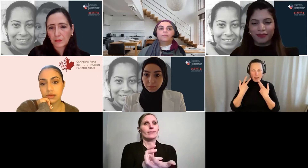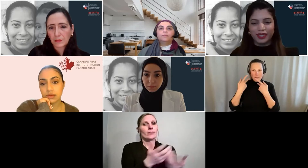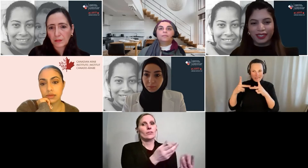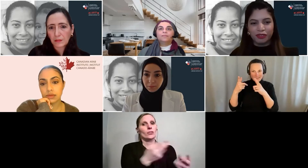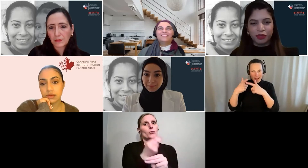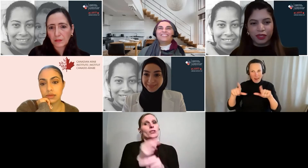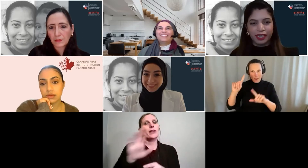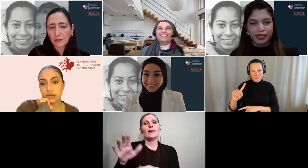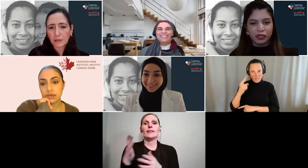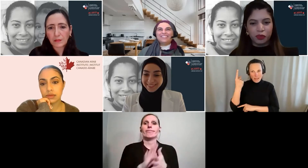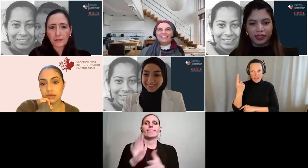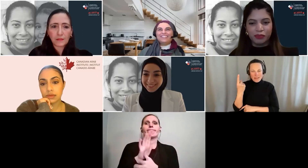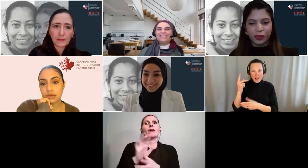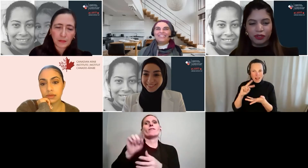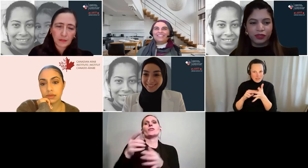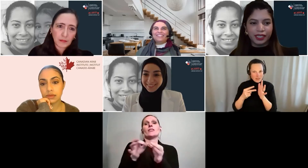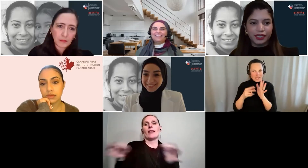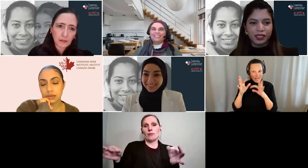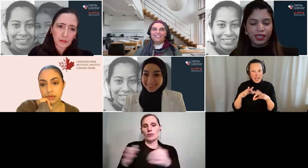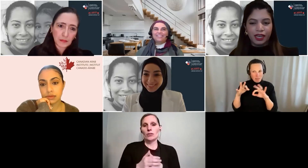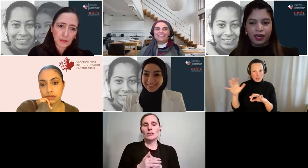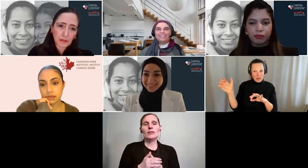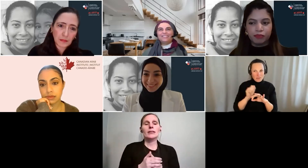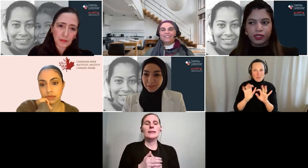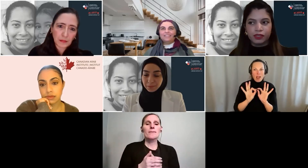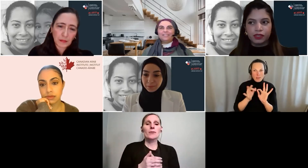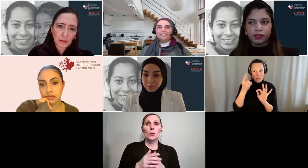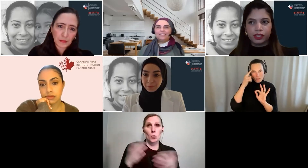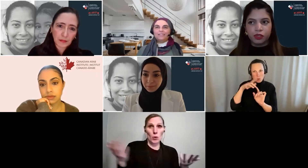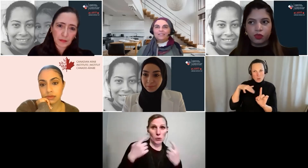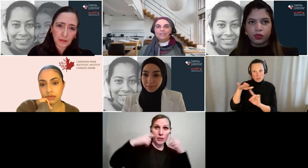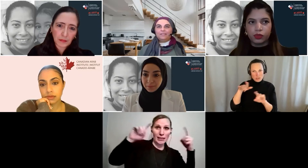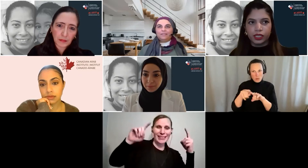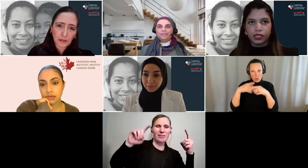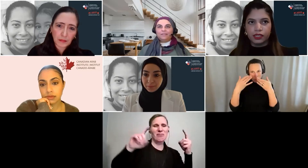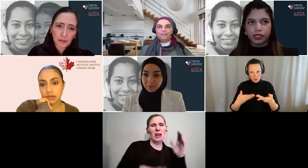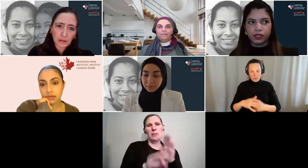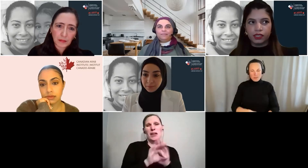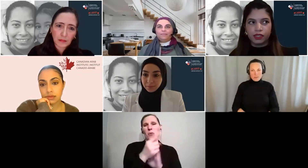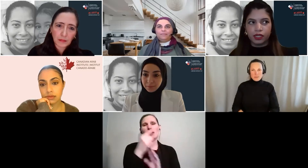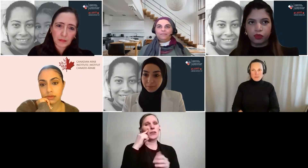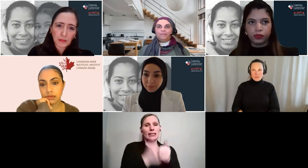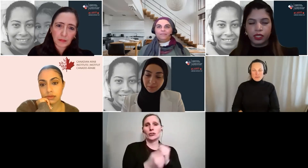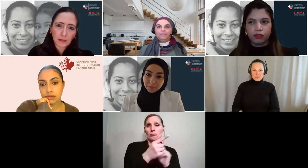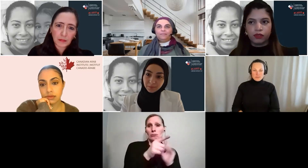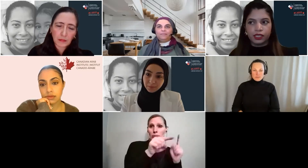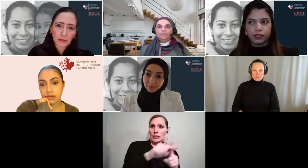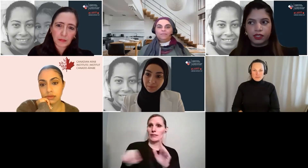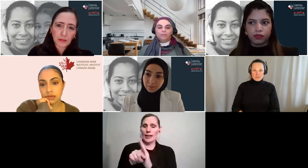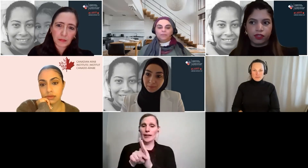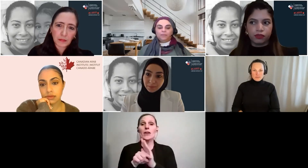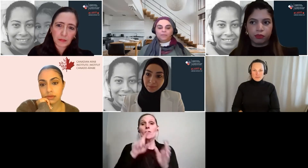a lot, but I think maybe I'll highlight one point for each. So in terms of what's working, I think for Kids Help Phone, we